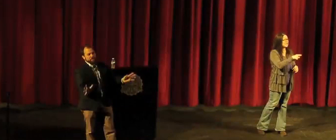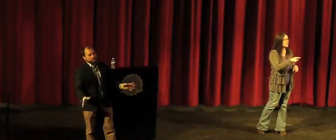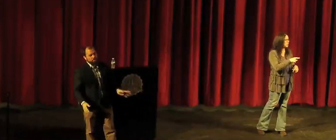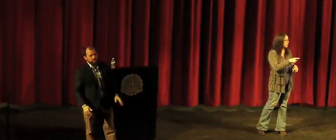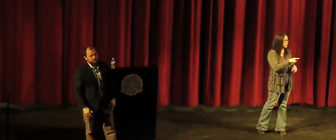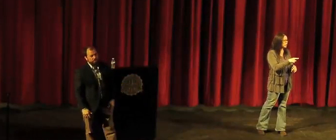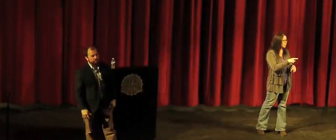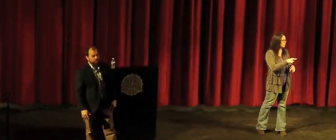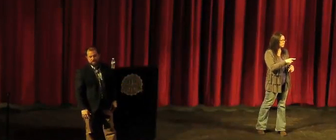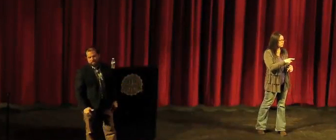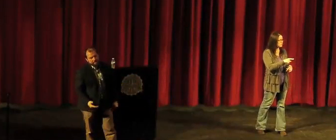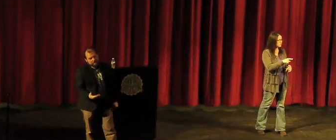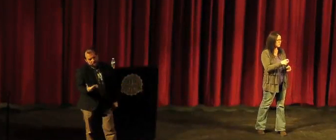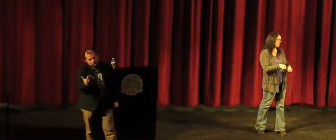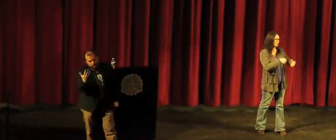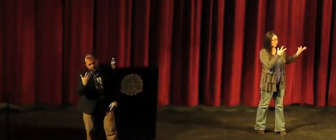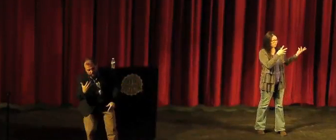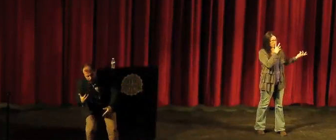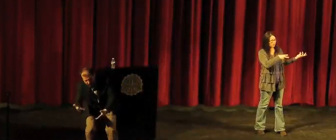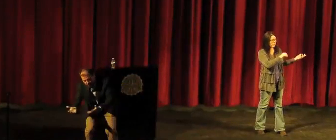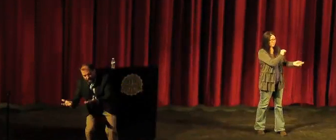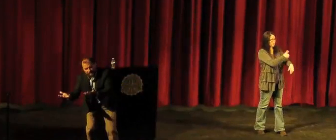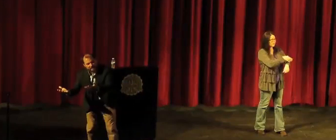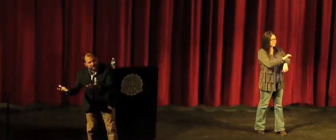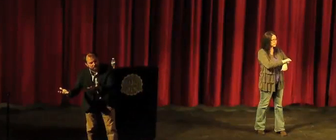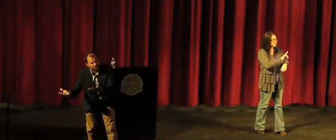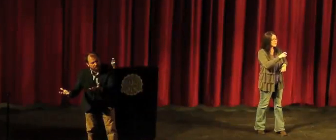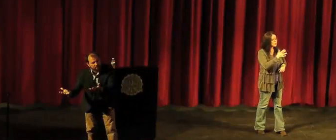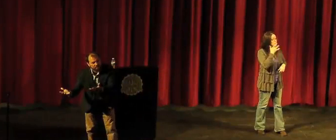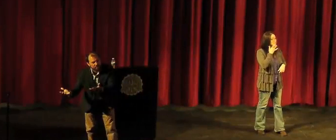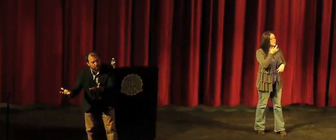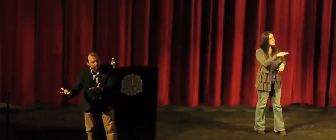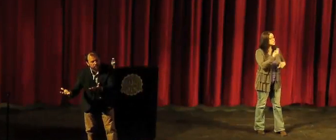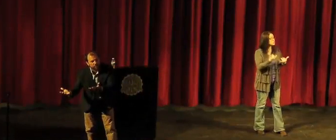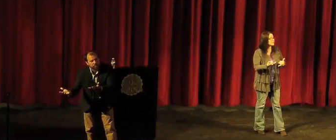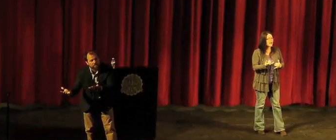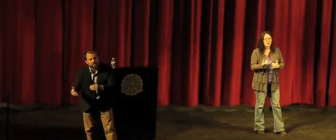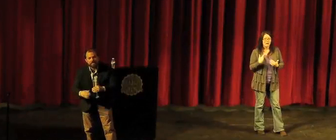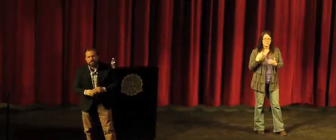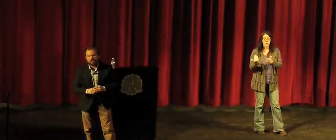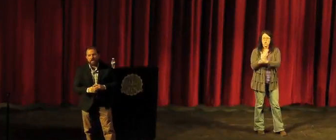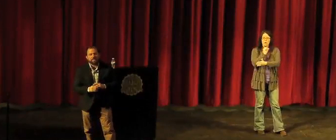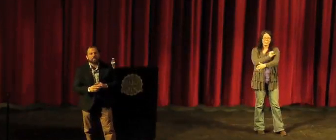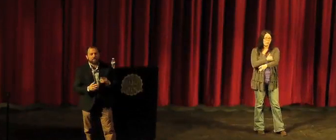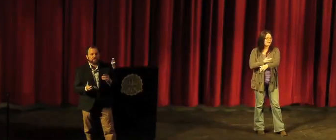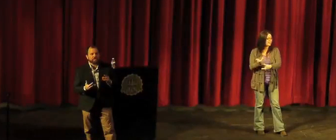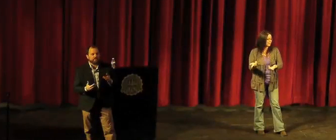off the authority of the church, but that's only because you've now placated yourself to some new authority.